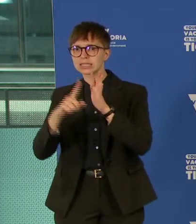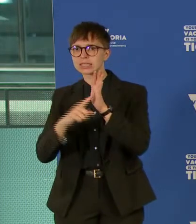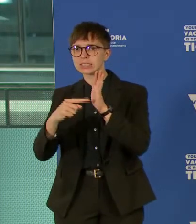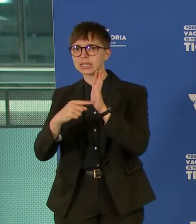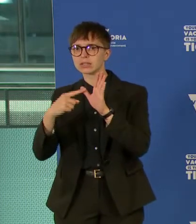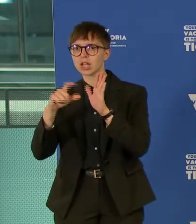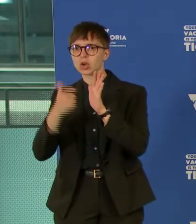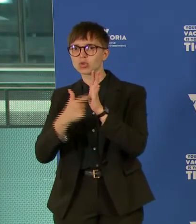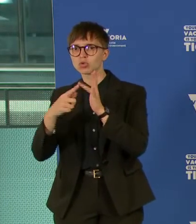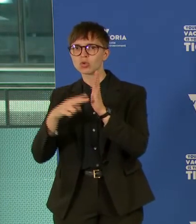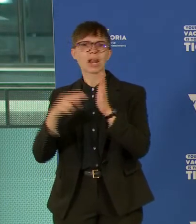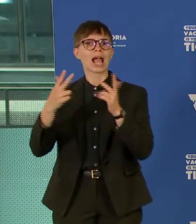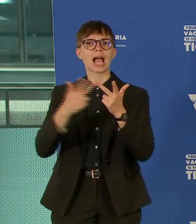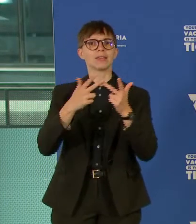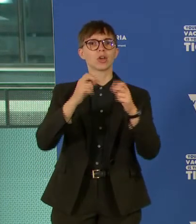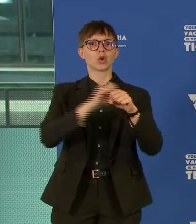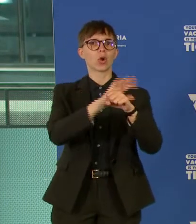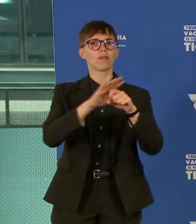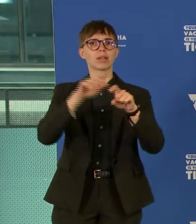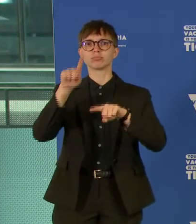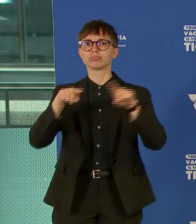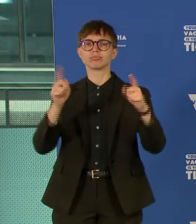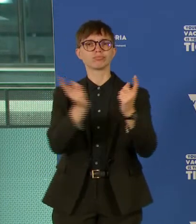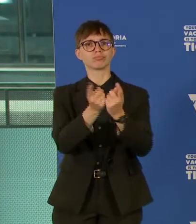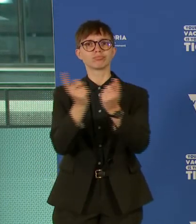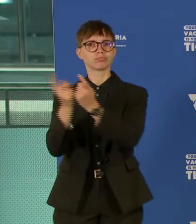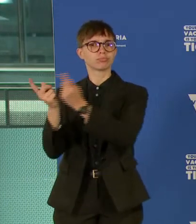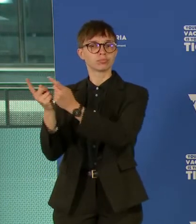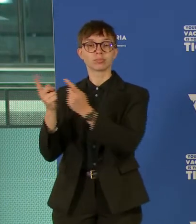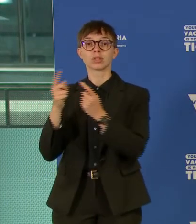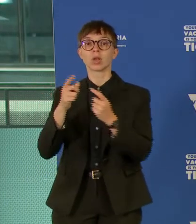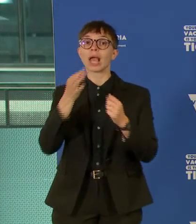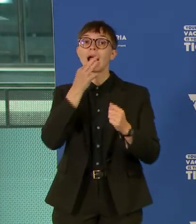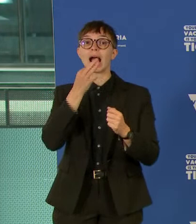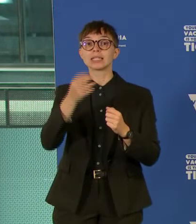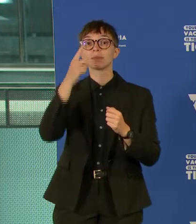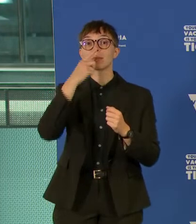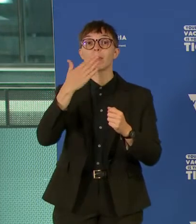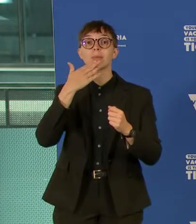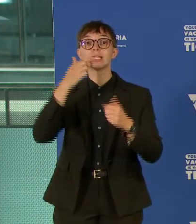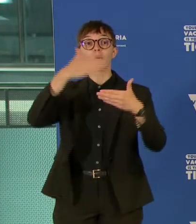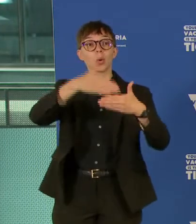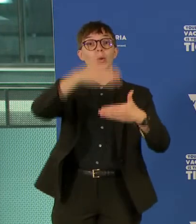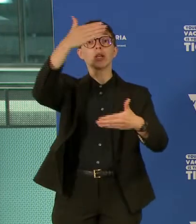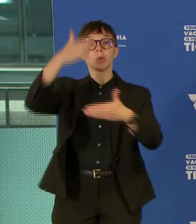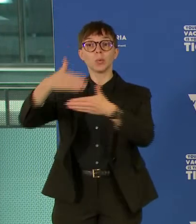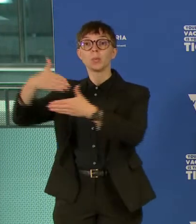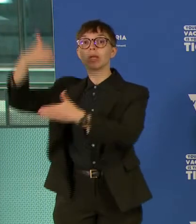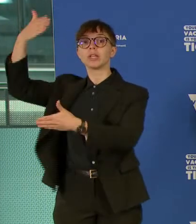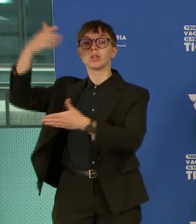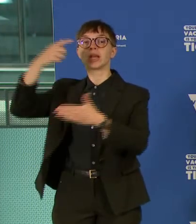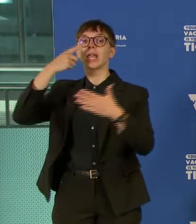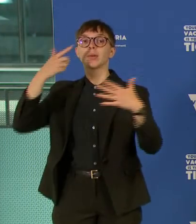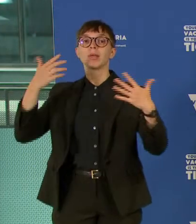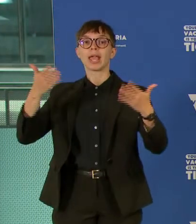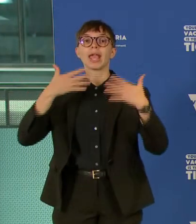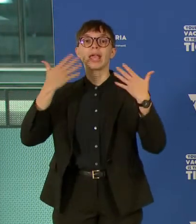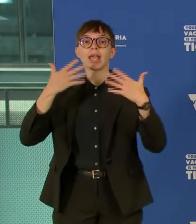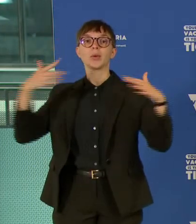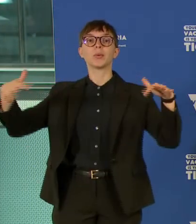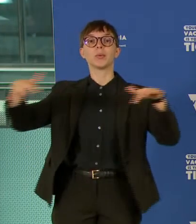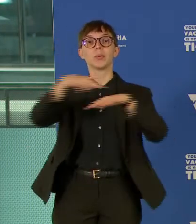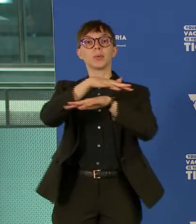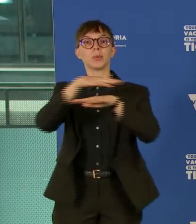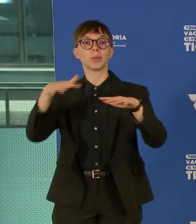workplaces, homes and other settings will continue to be a protection. Wearing a mask indoors continues